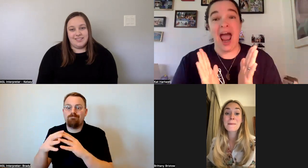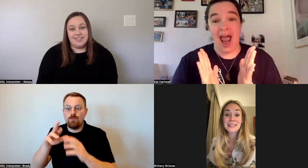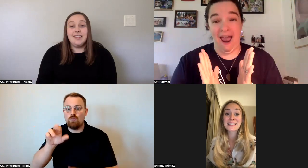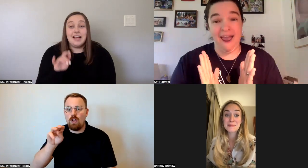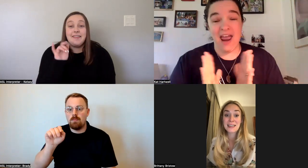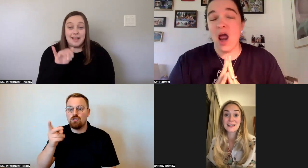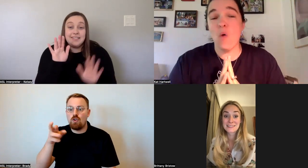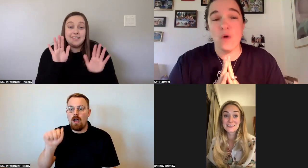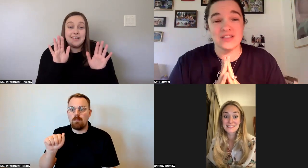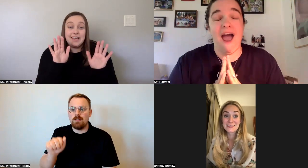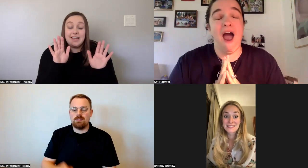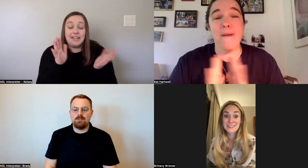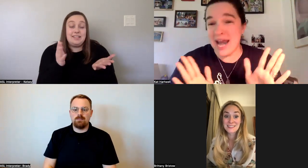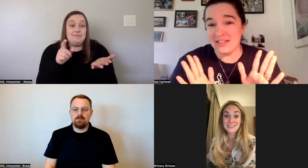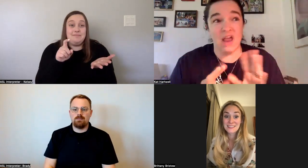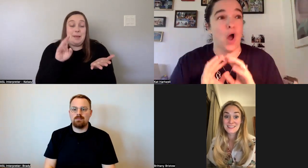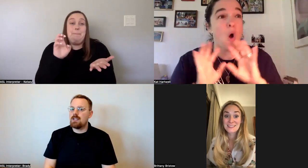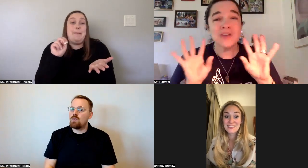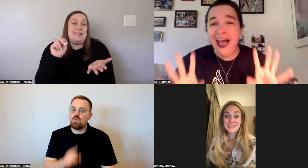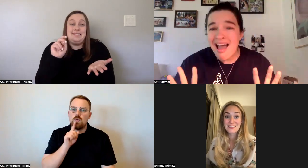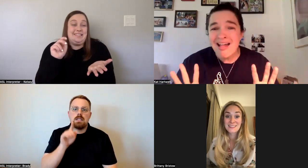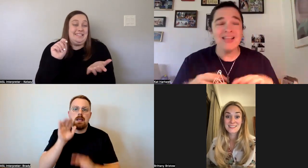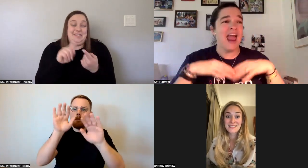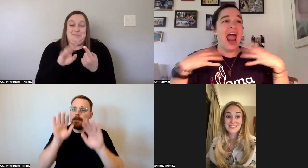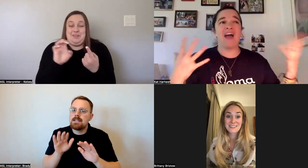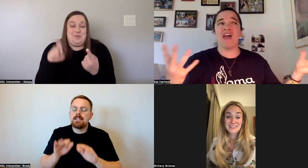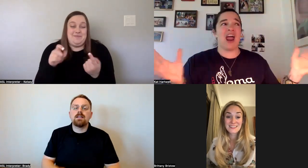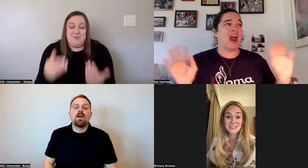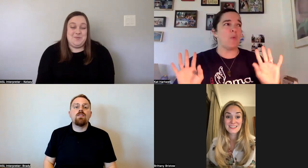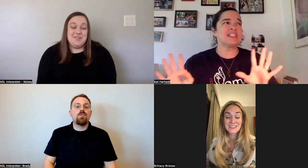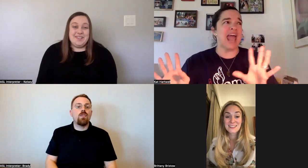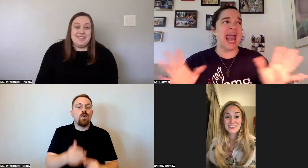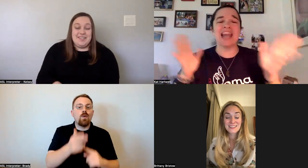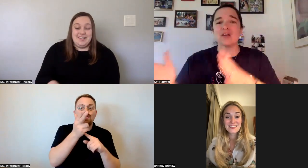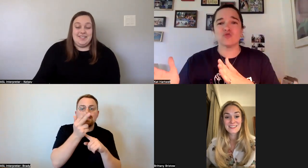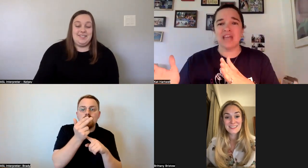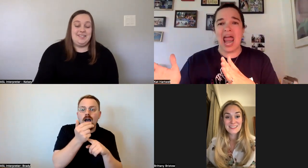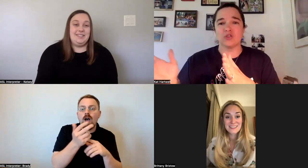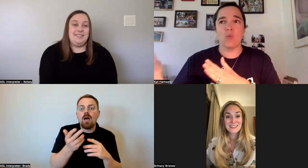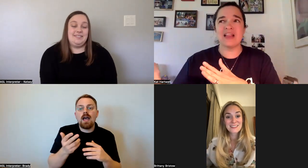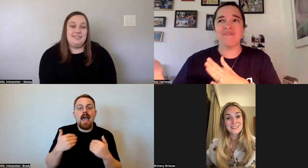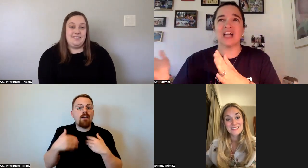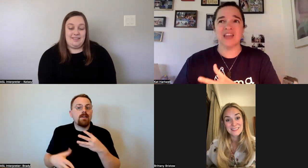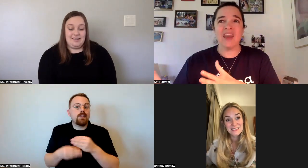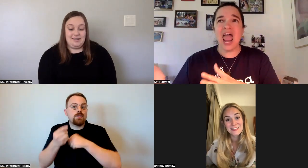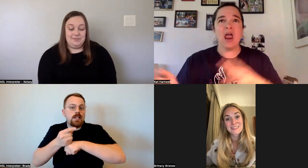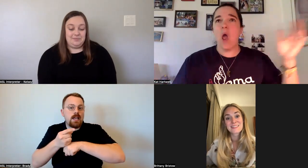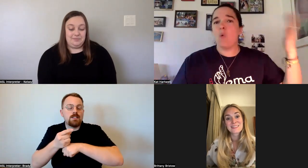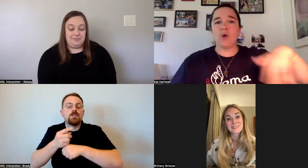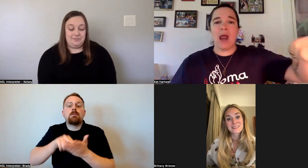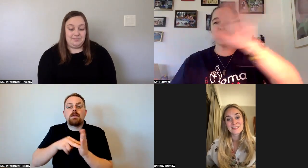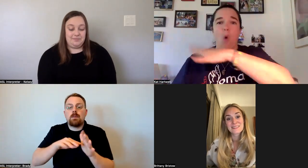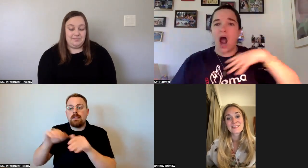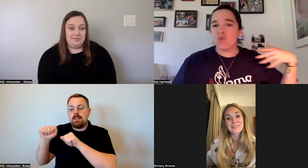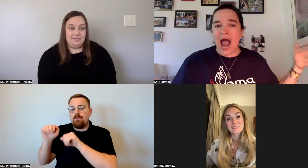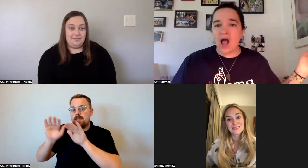is yeah, meant to be. it was amazing. The hotel, and then we stayed an extra day. So we left on Sunday.